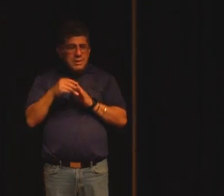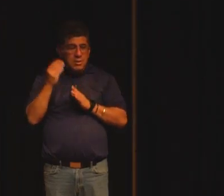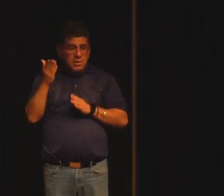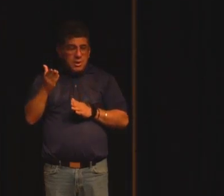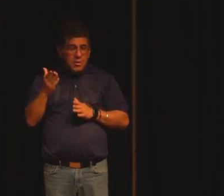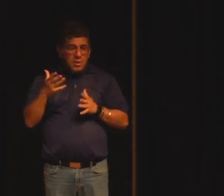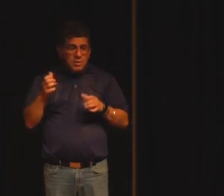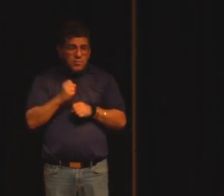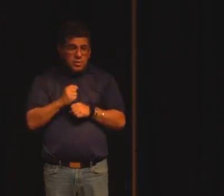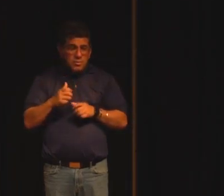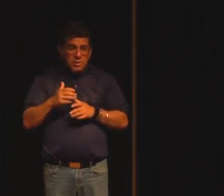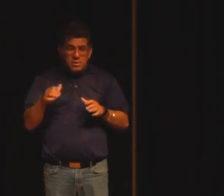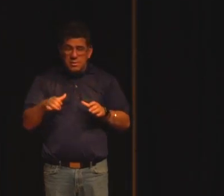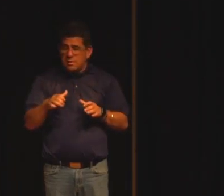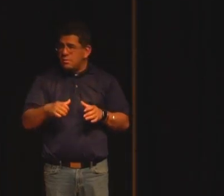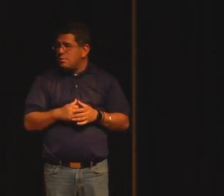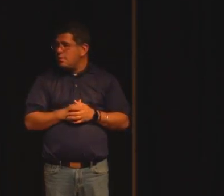done.